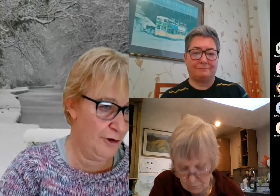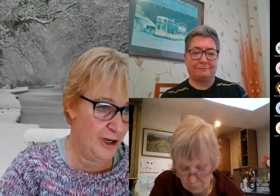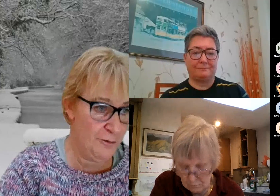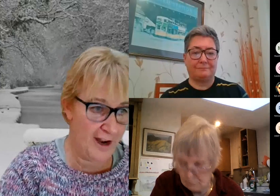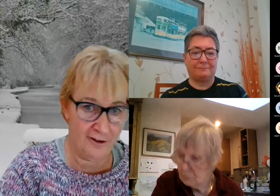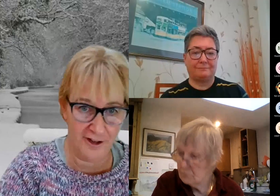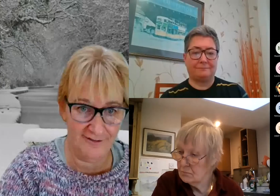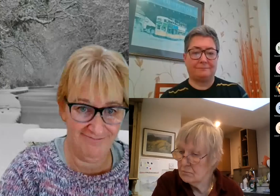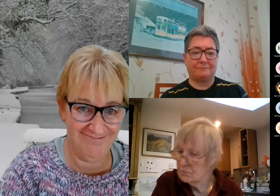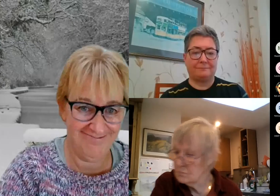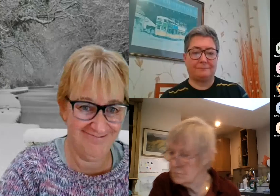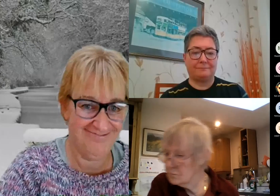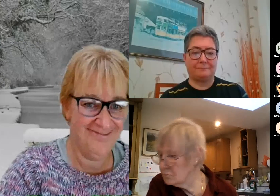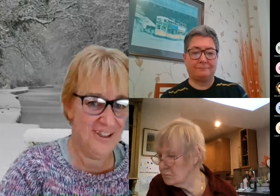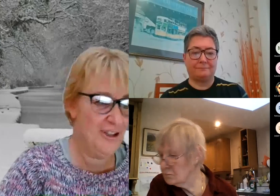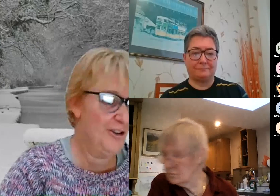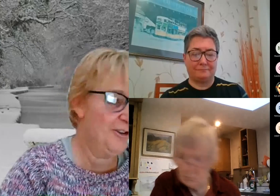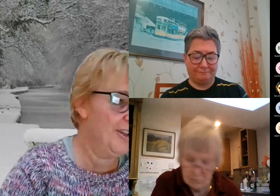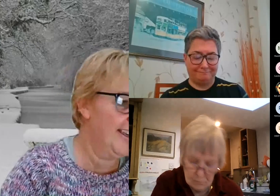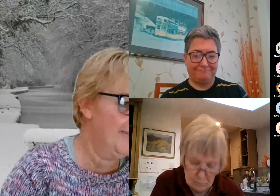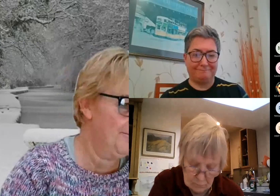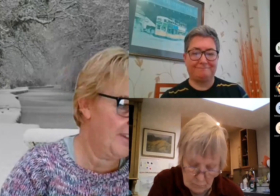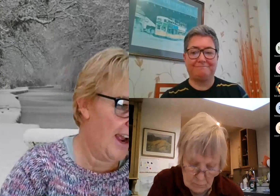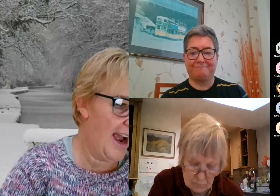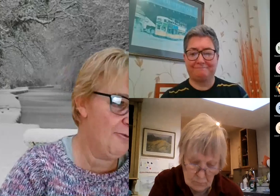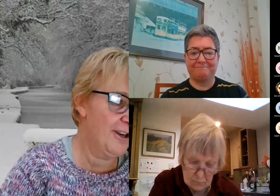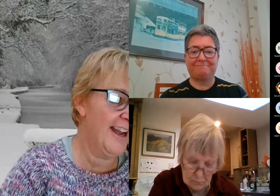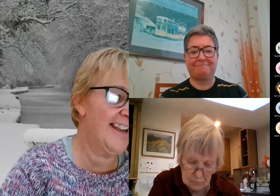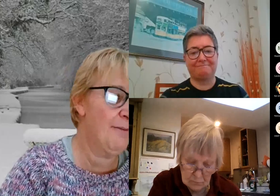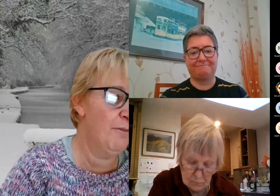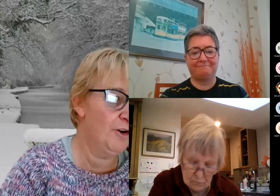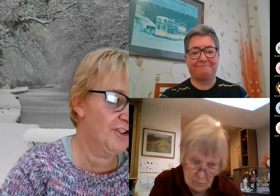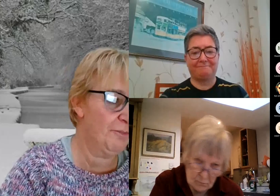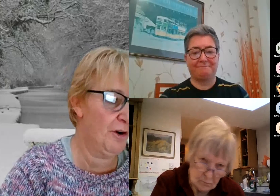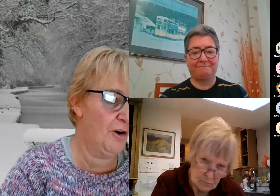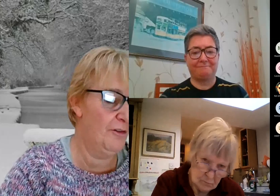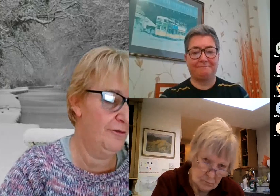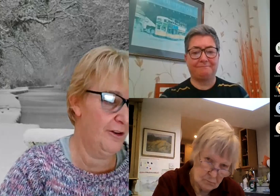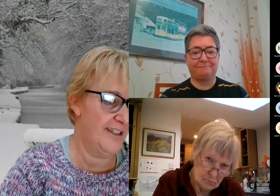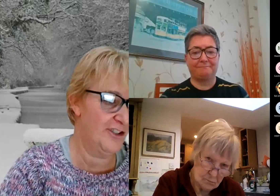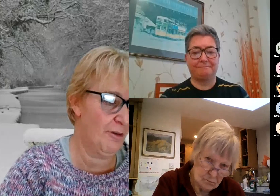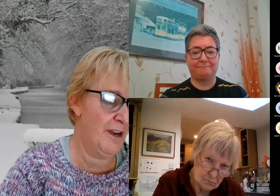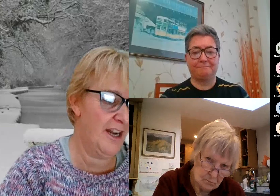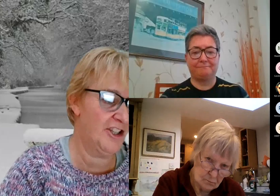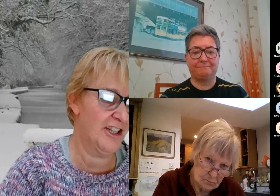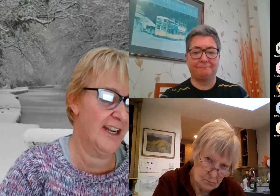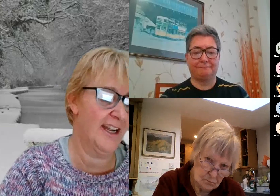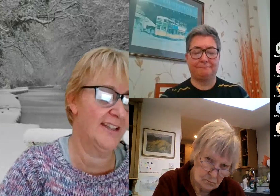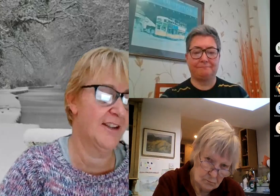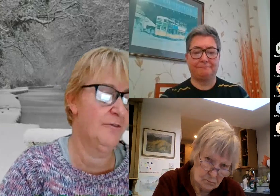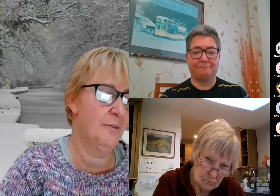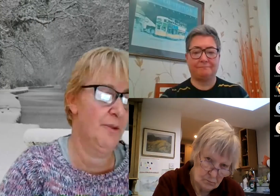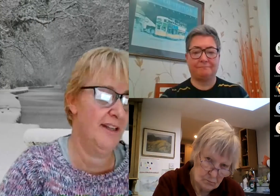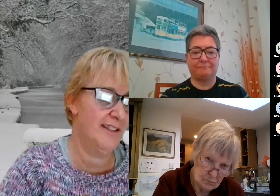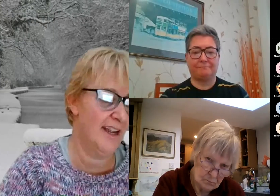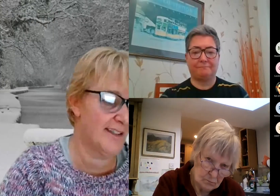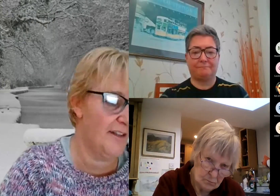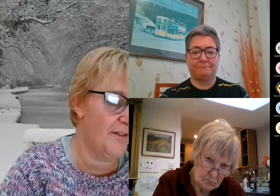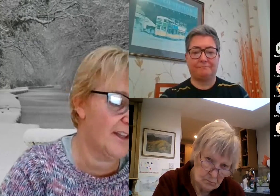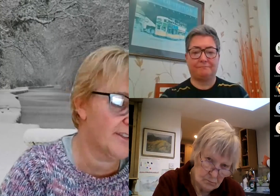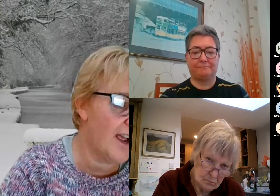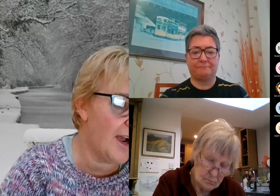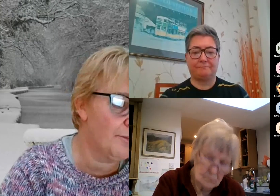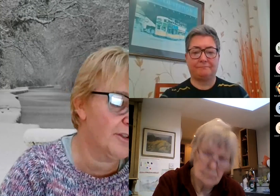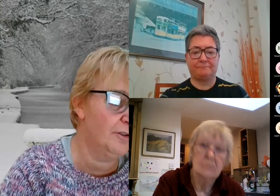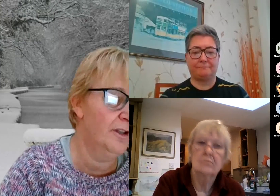Question for you, Karen. Okay. How can I get more support for a discrimination case from